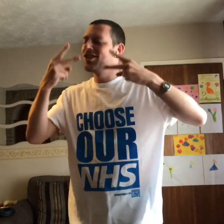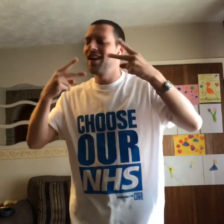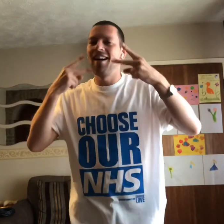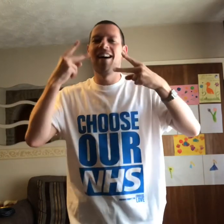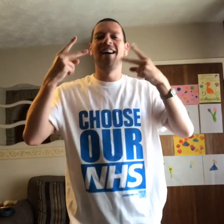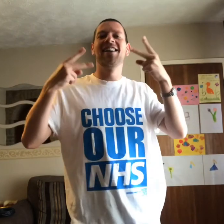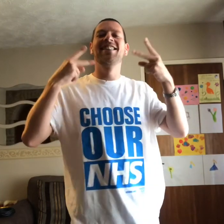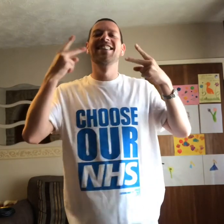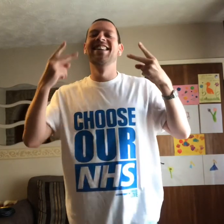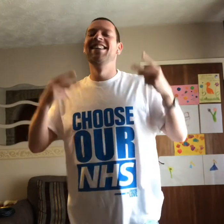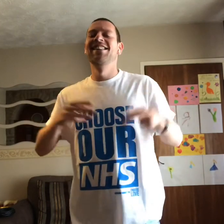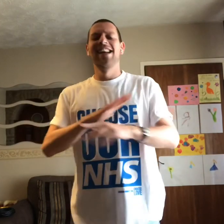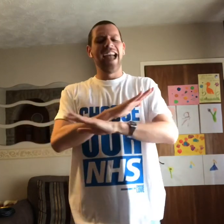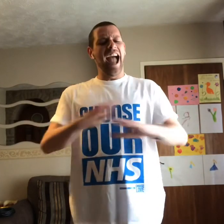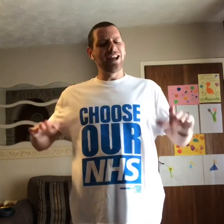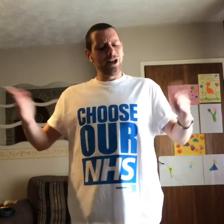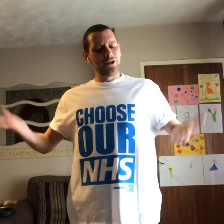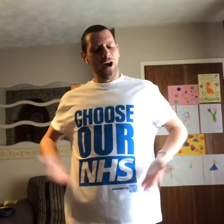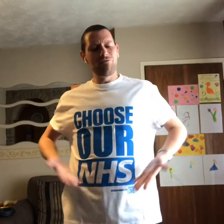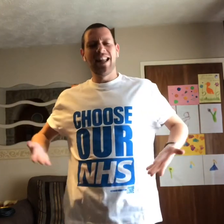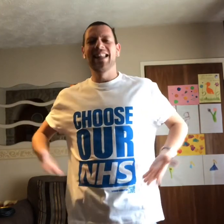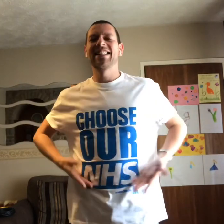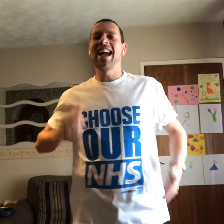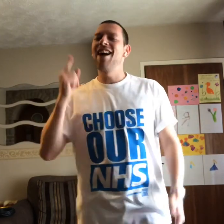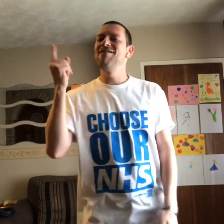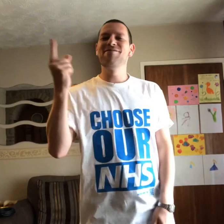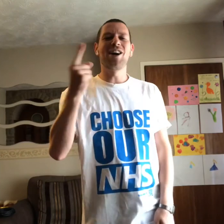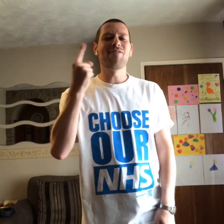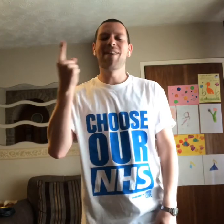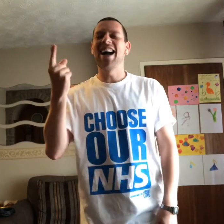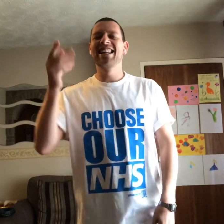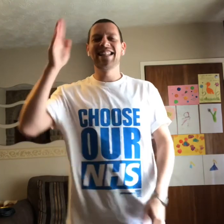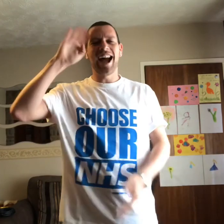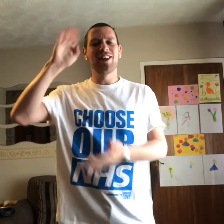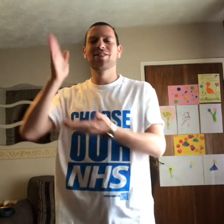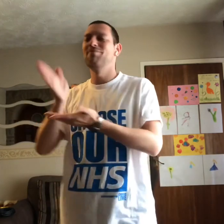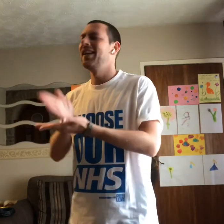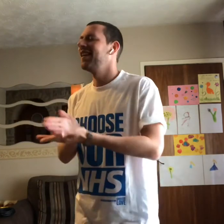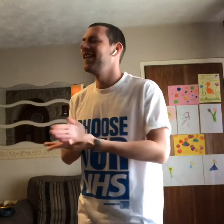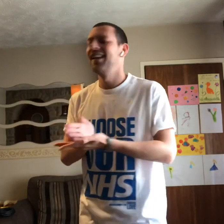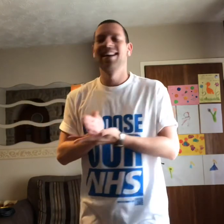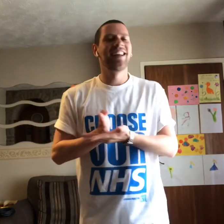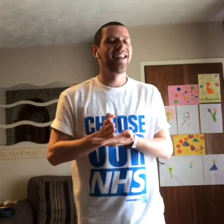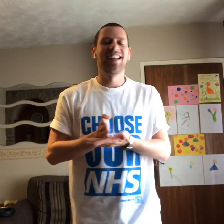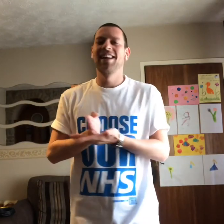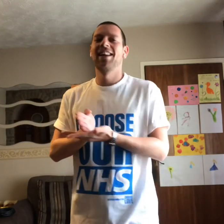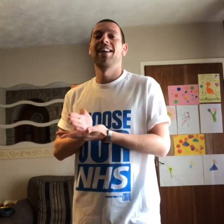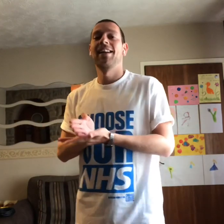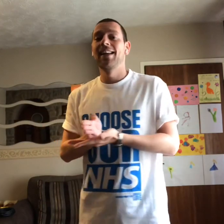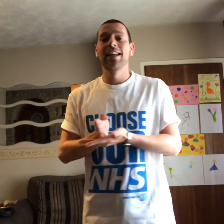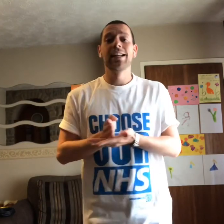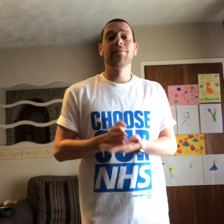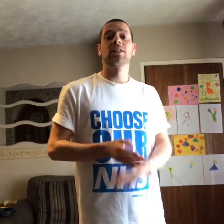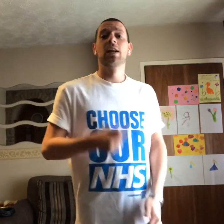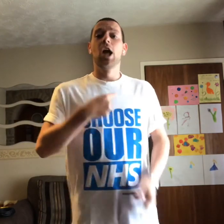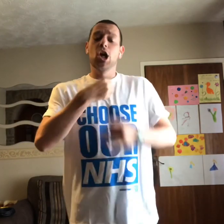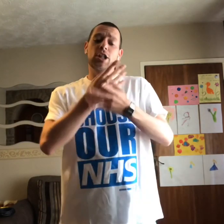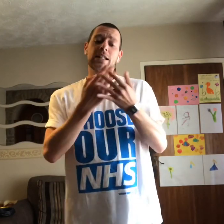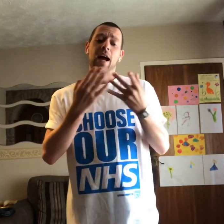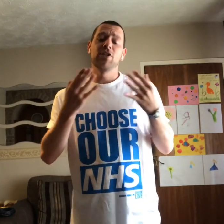song And I don't really care if nobody else believes Cause I've